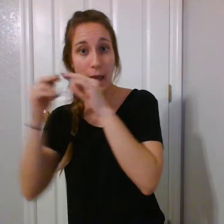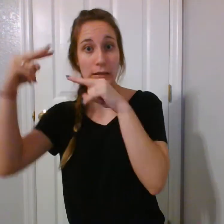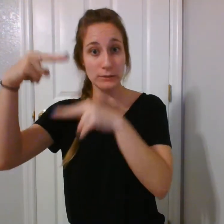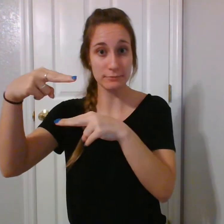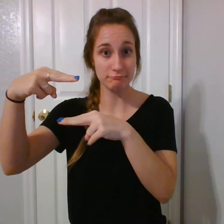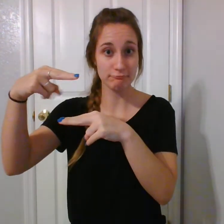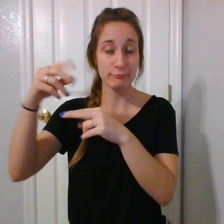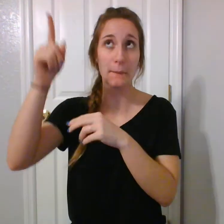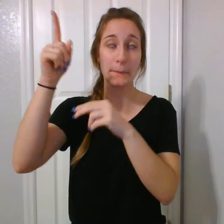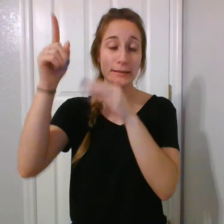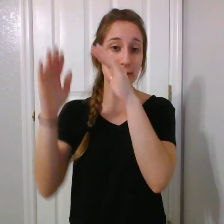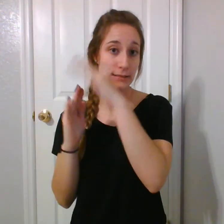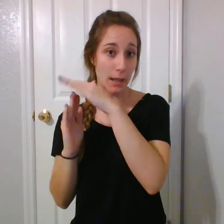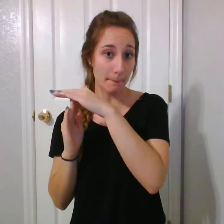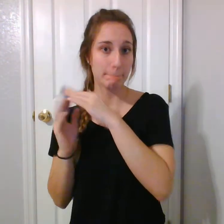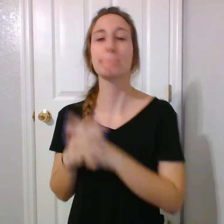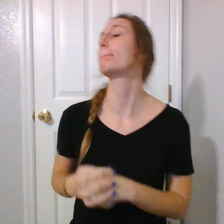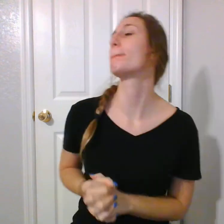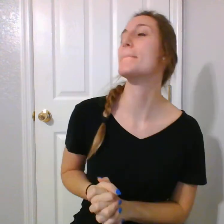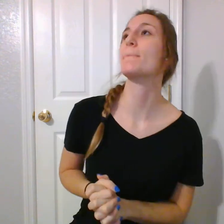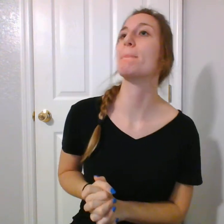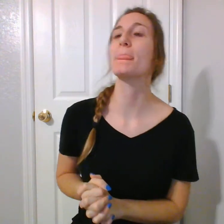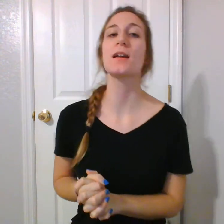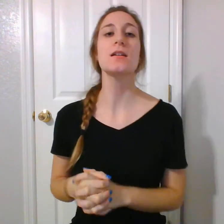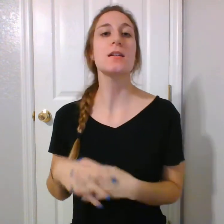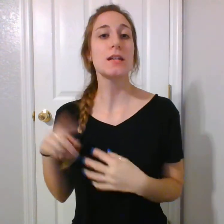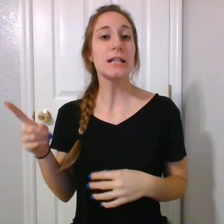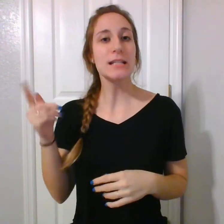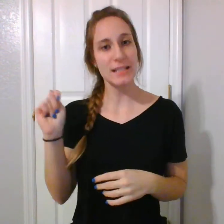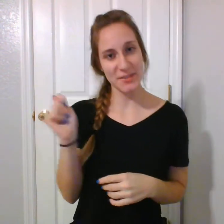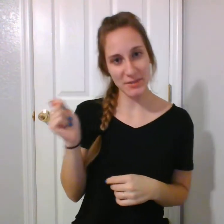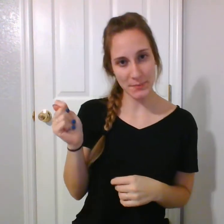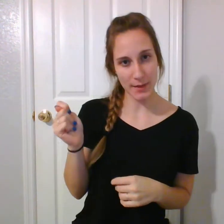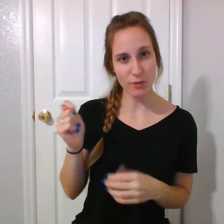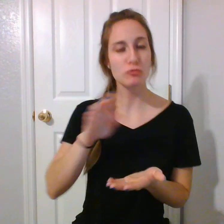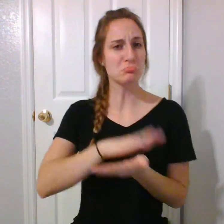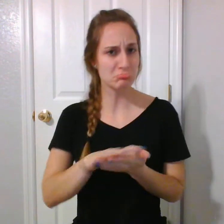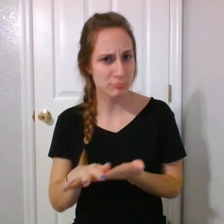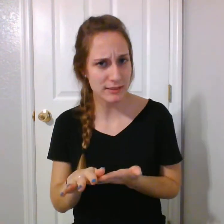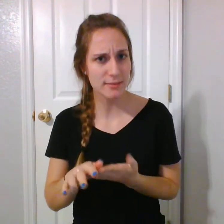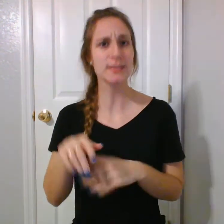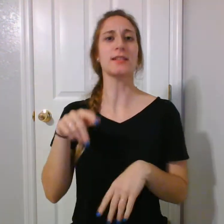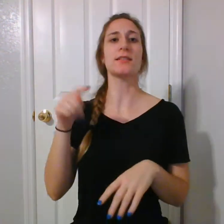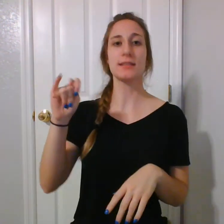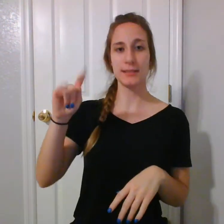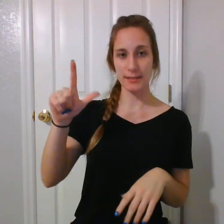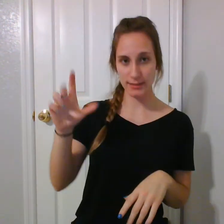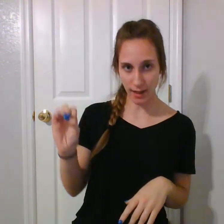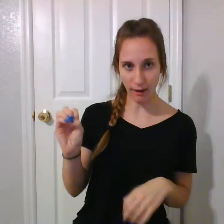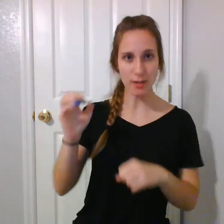is stupid. Here's this cool bathroom, really clean. These tiles are these like new concrete tiles that everyone's putting in, and